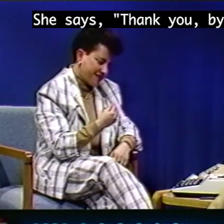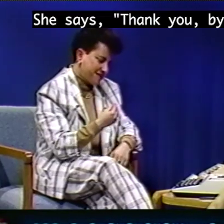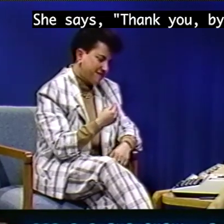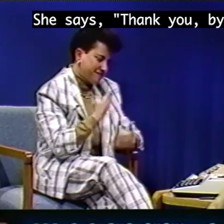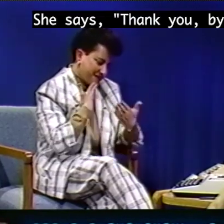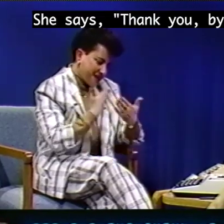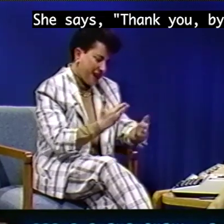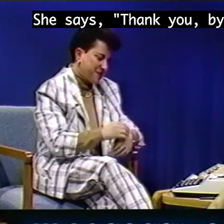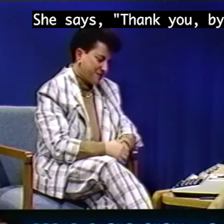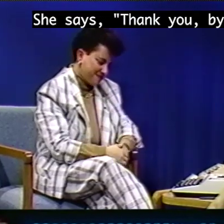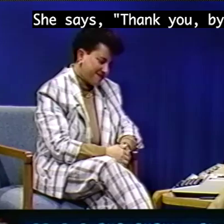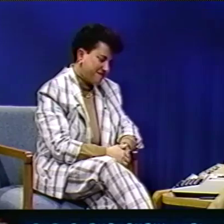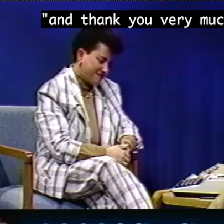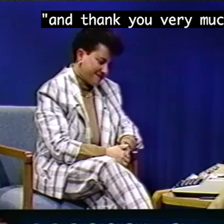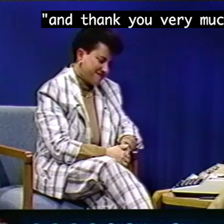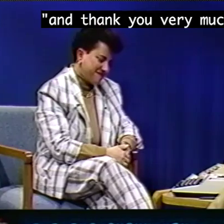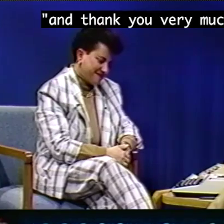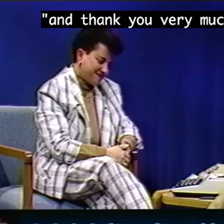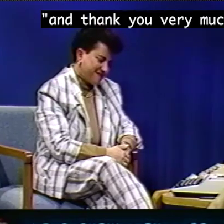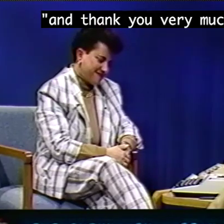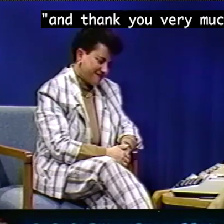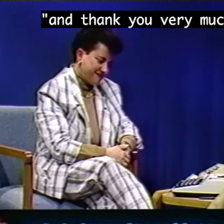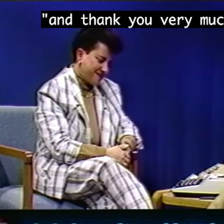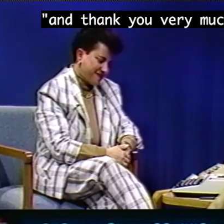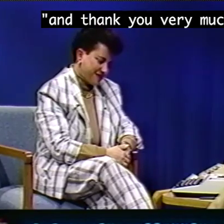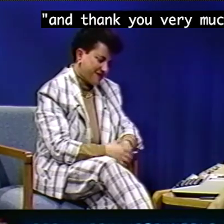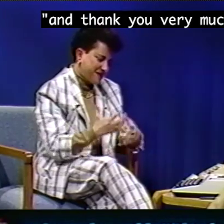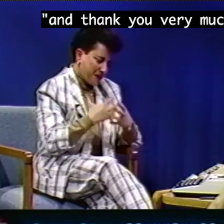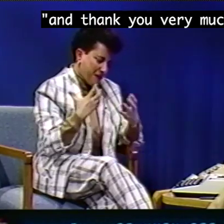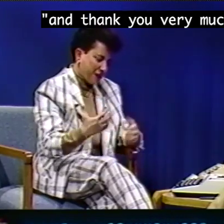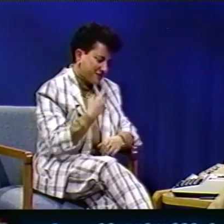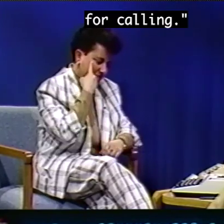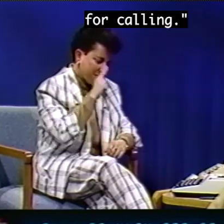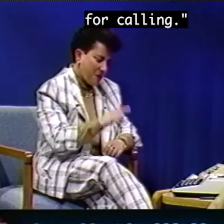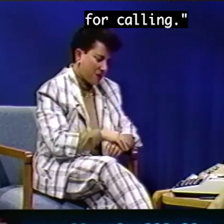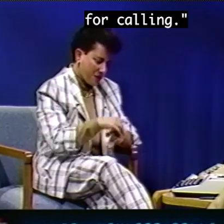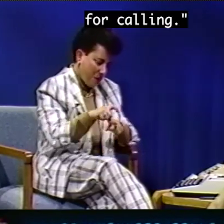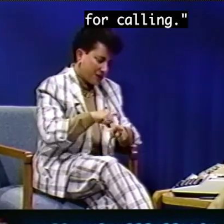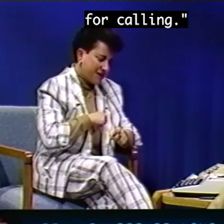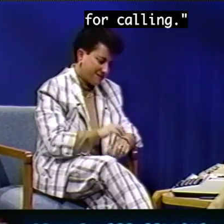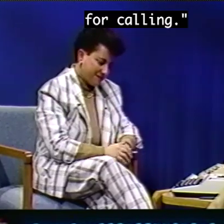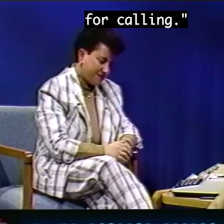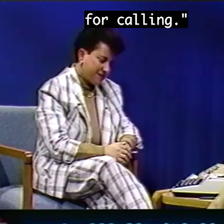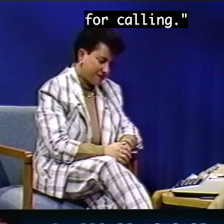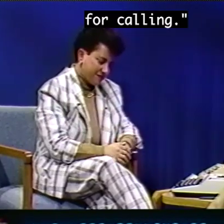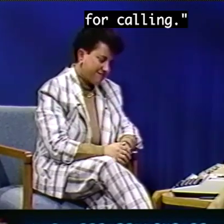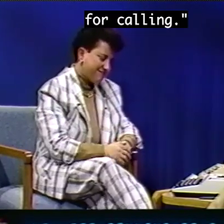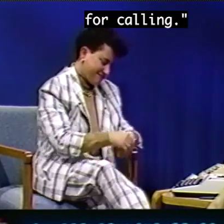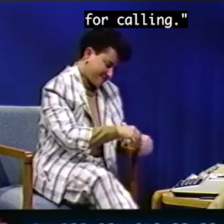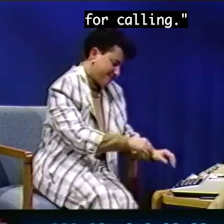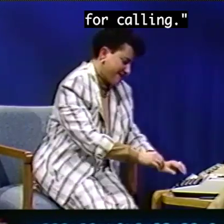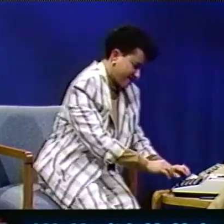She says, thank you, bye, and thank you very much for calling.